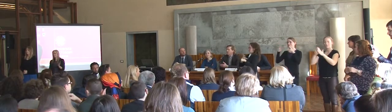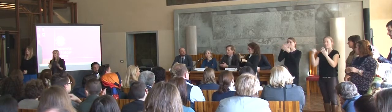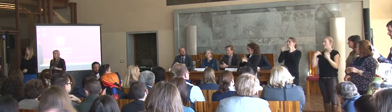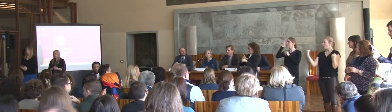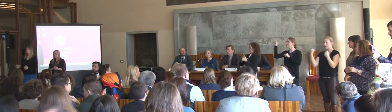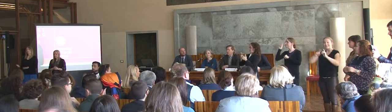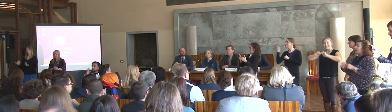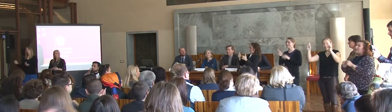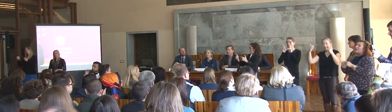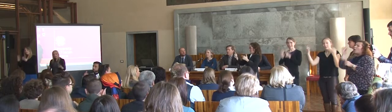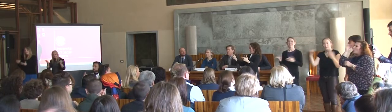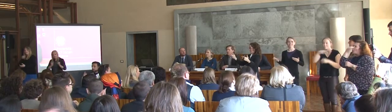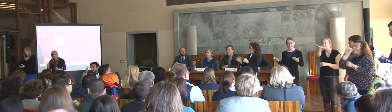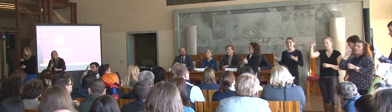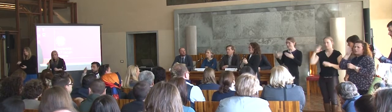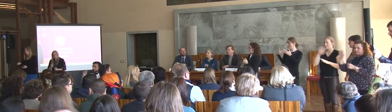Simple to use